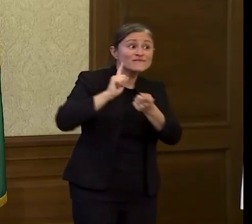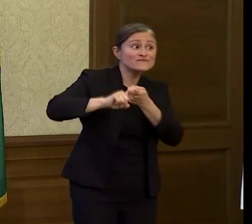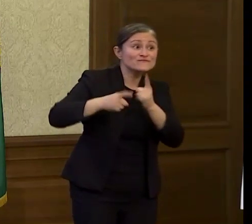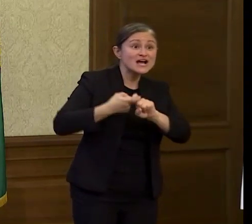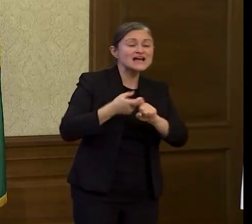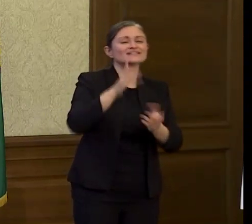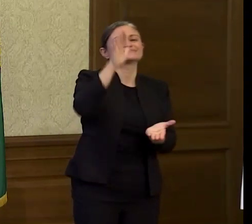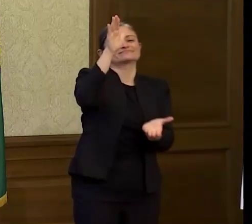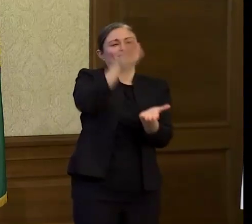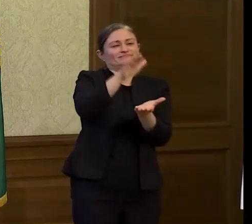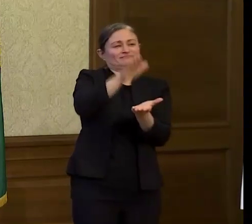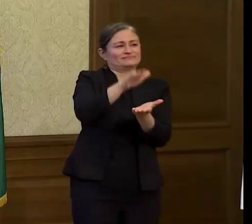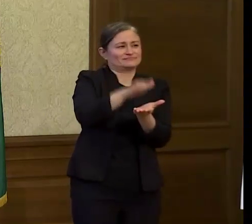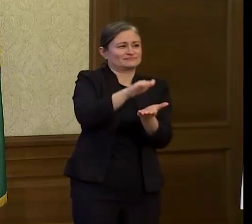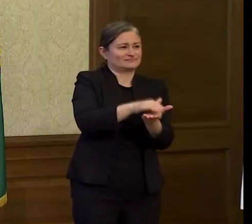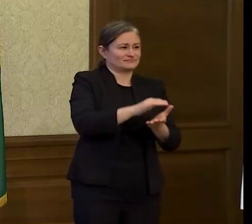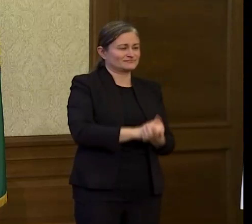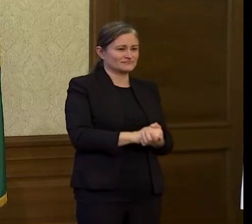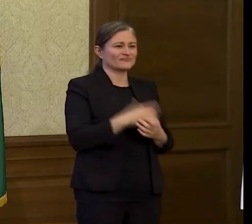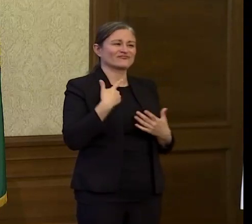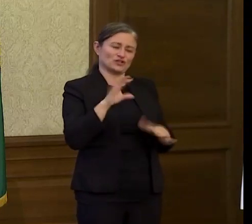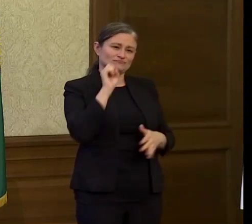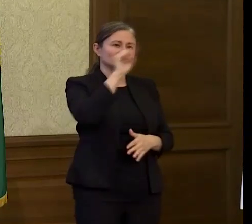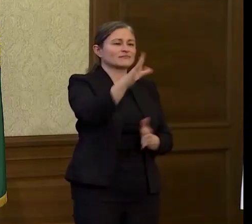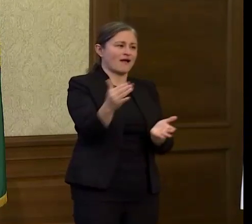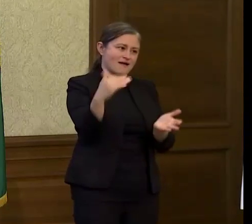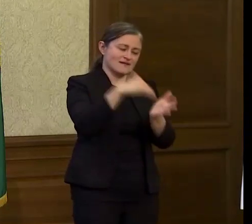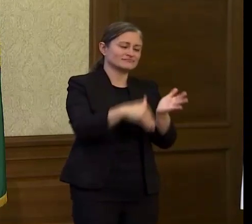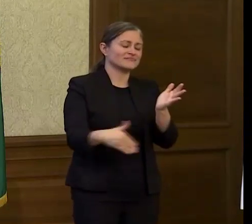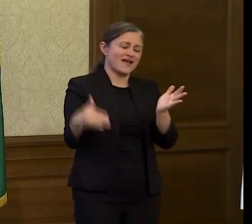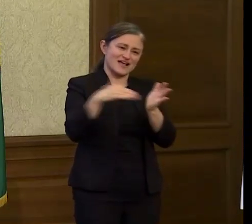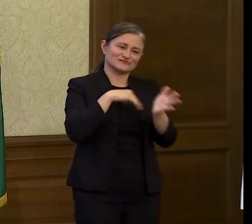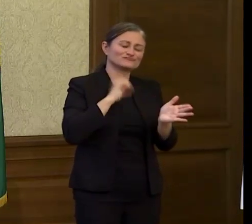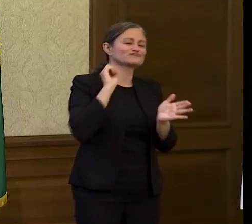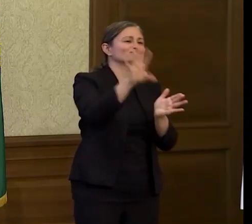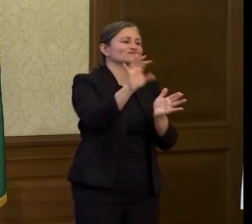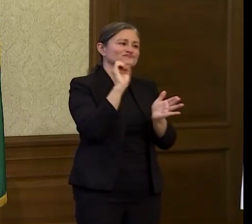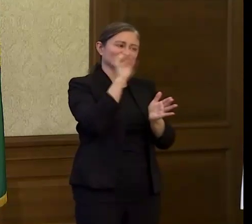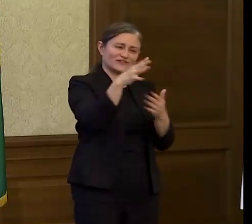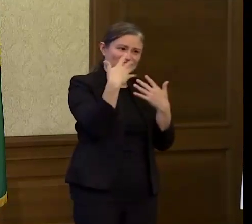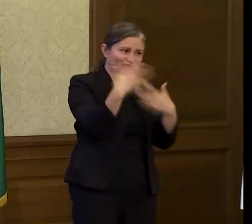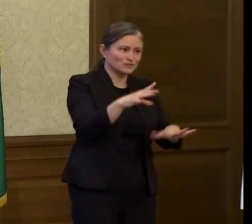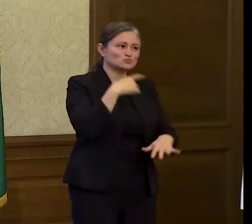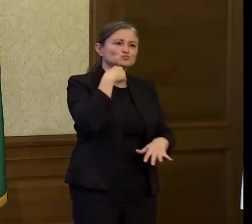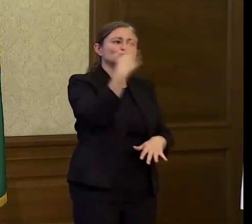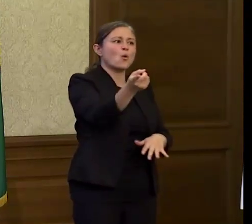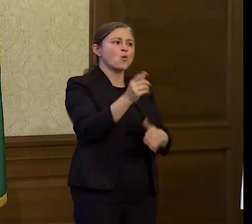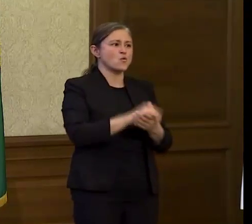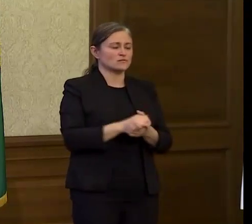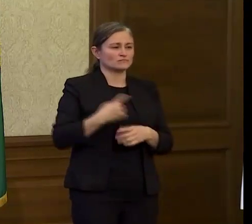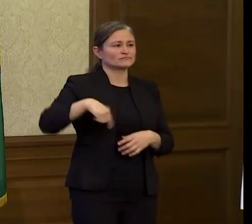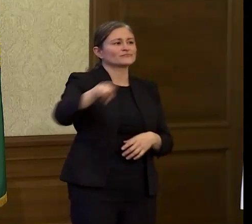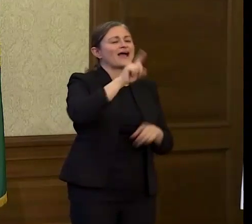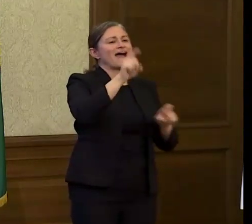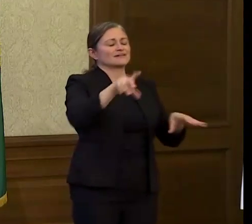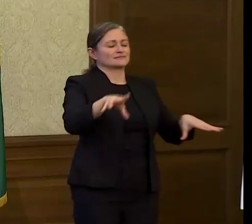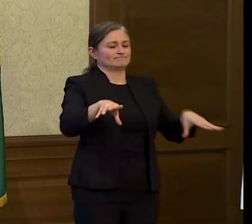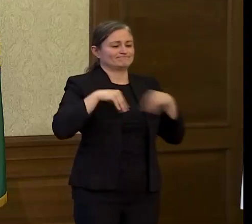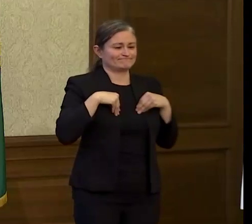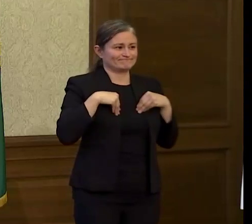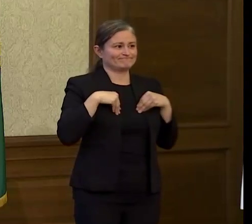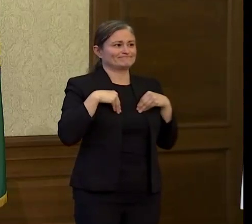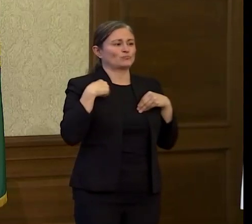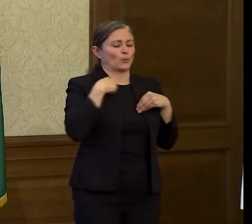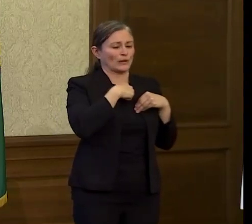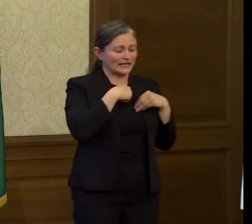tonight, all of us are leaders in this effort. And those who are watching out for their parents and grandparents and reminding them not